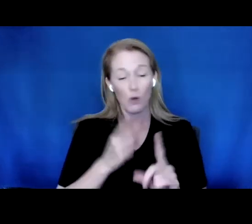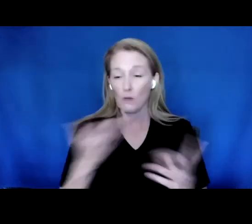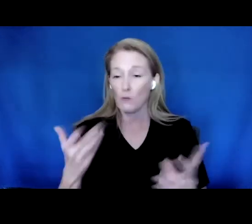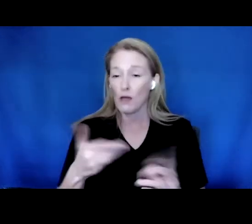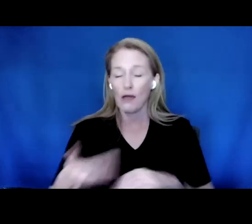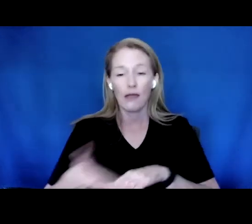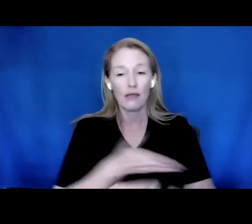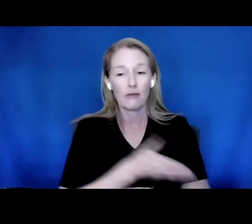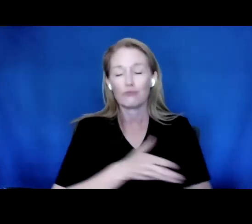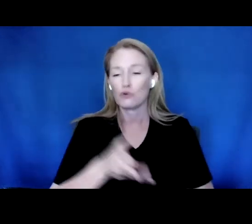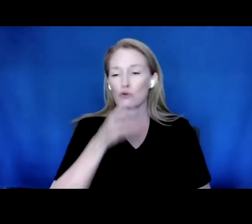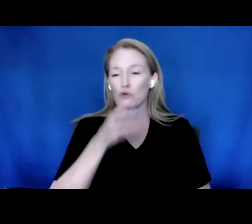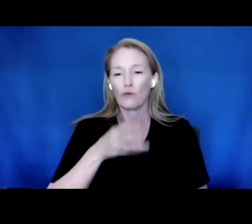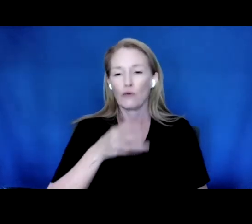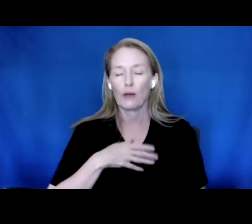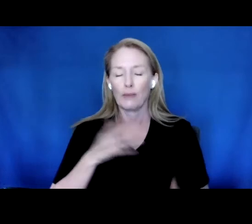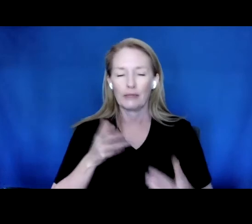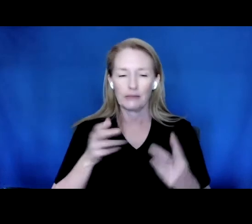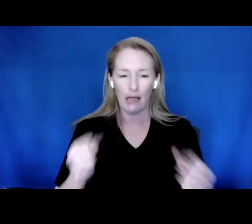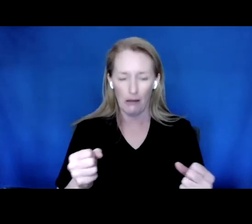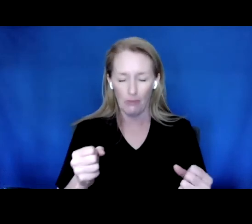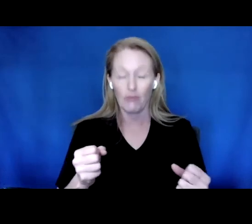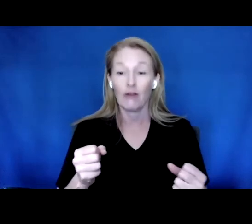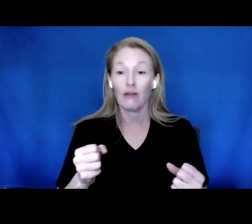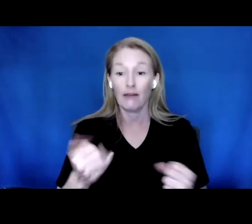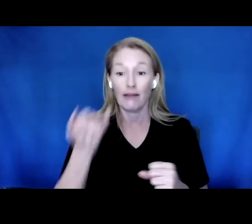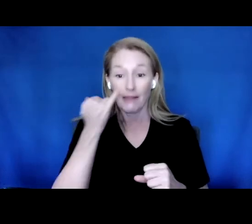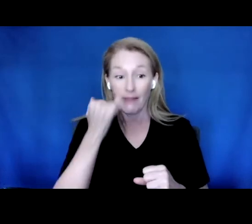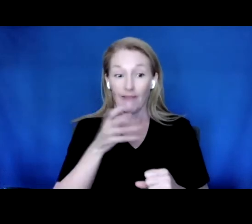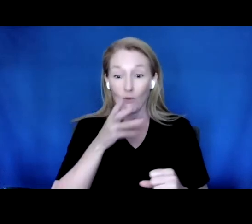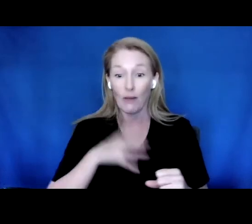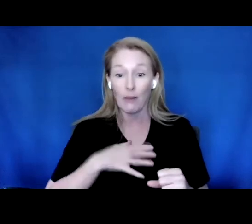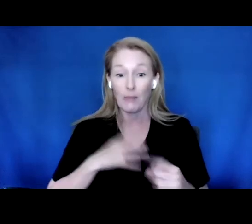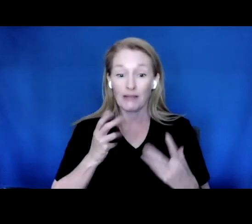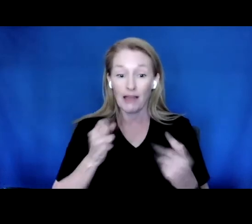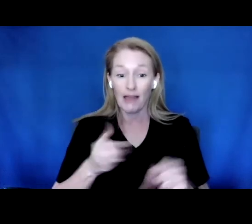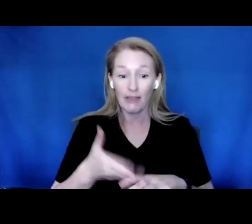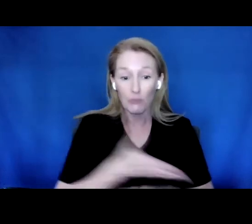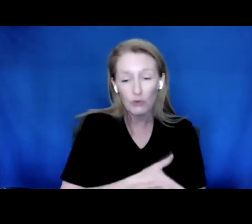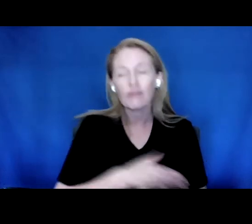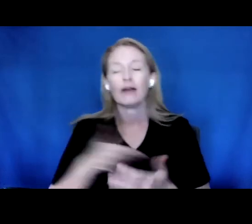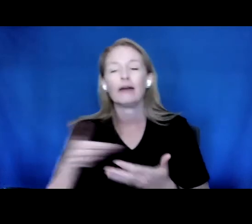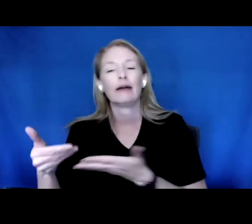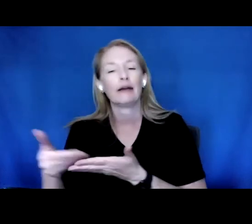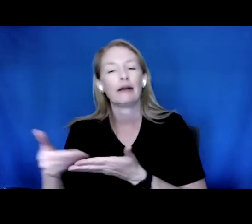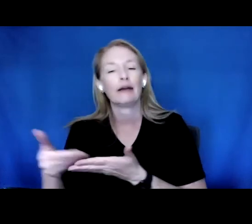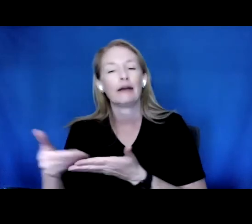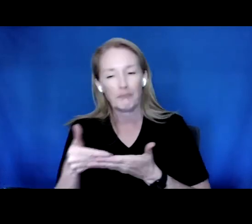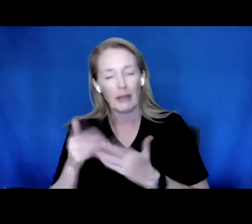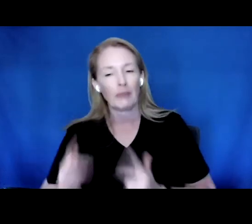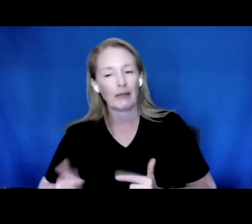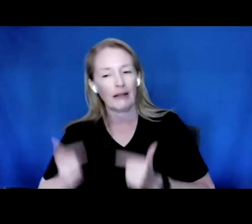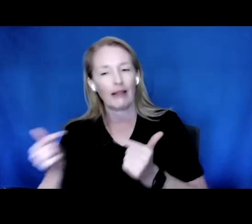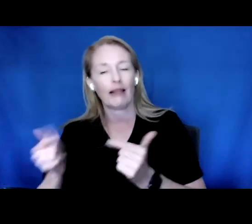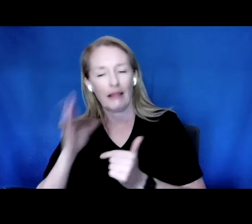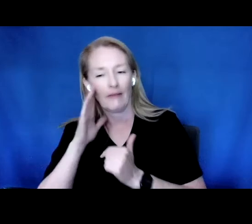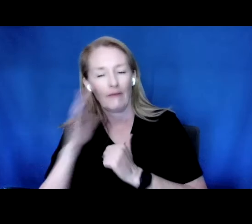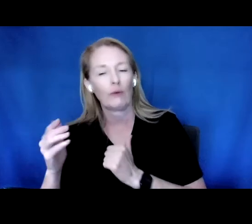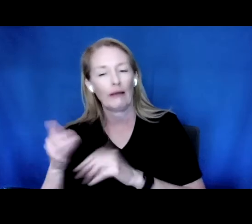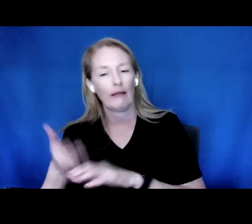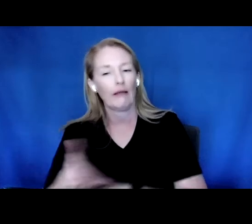improve infant mortality in our state. And so Stephanie's analysis proves that. So we do have a few questions coming